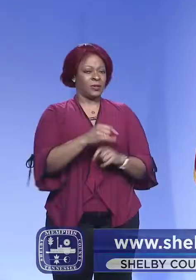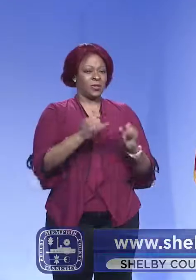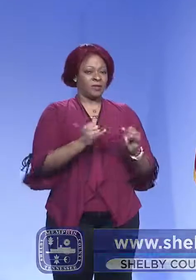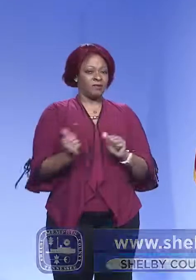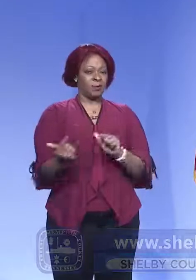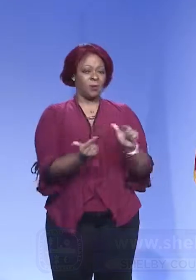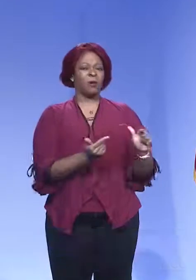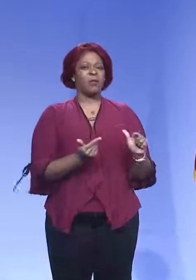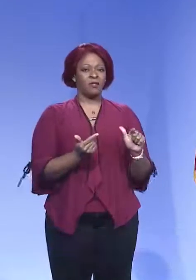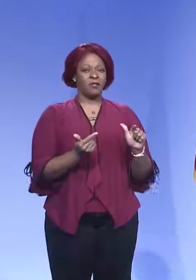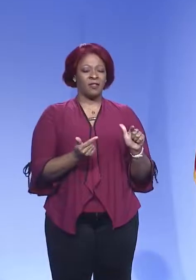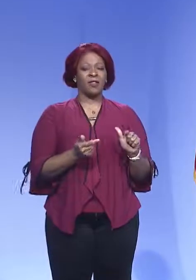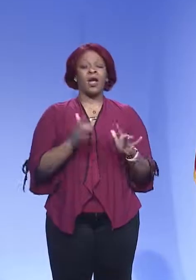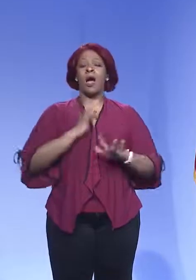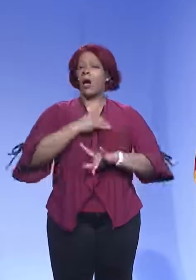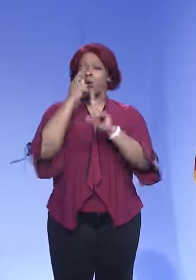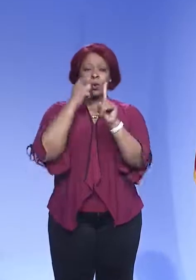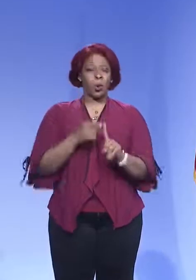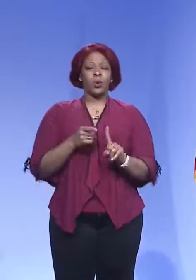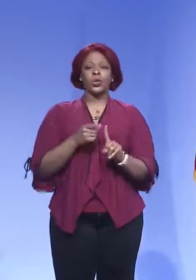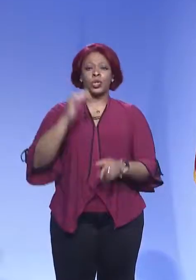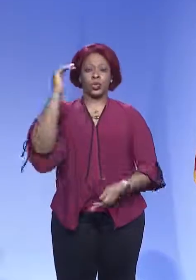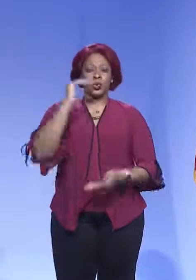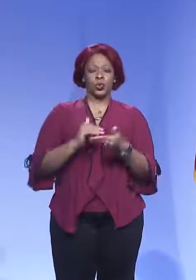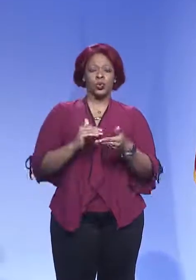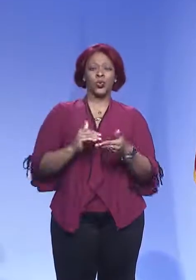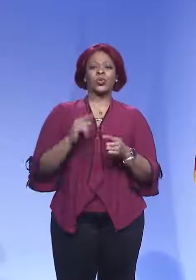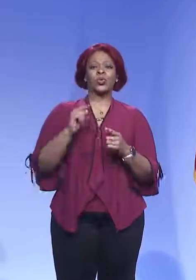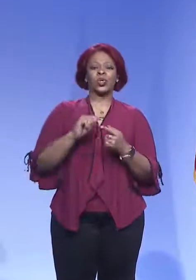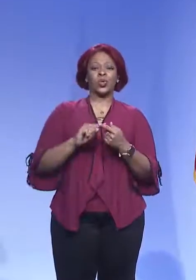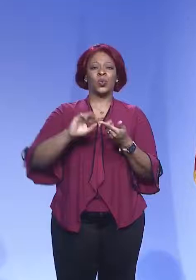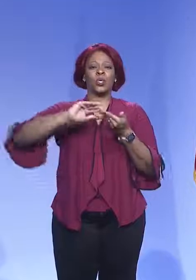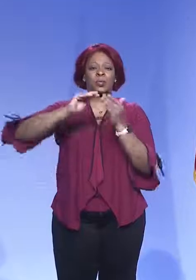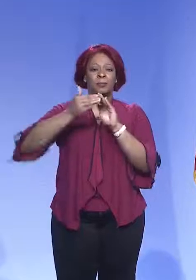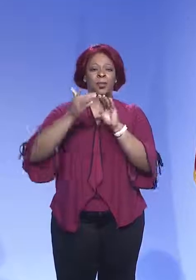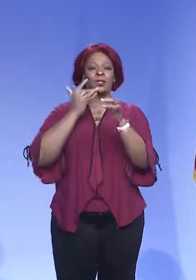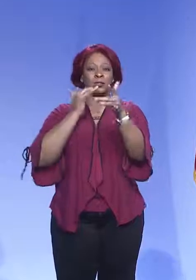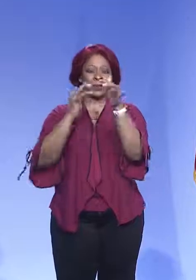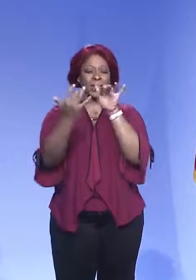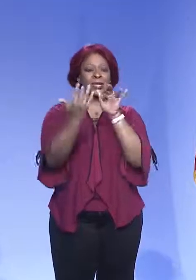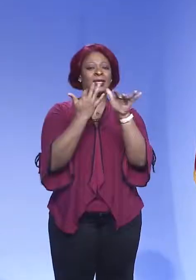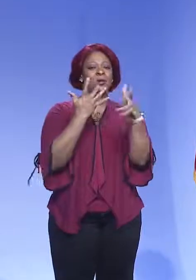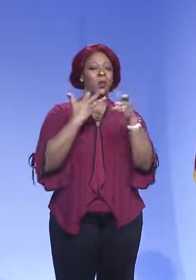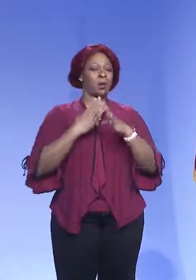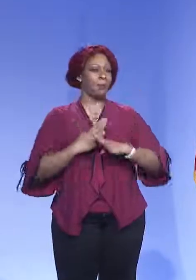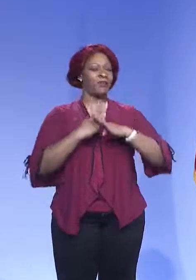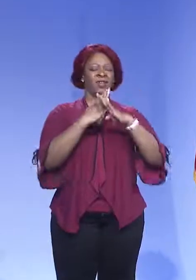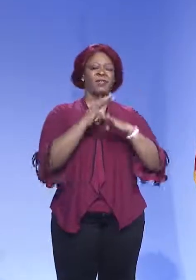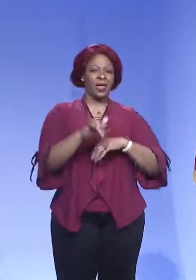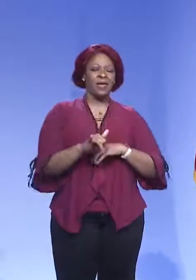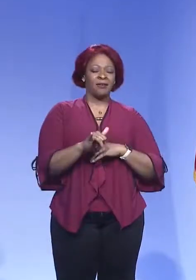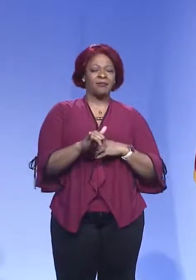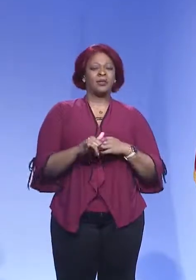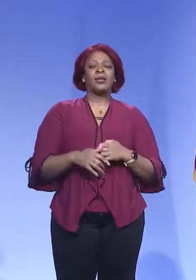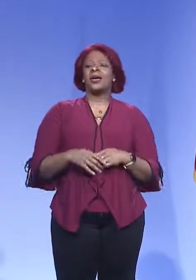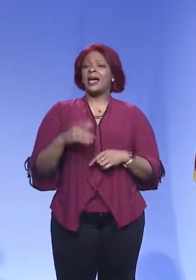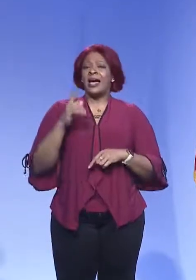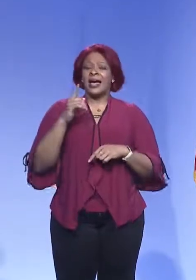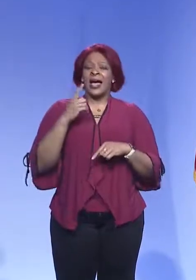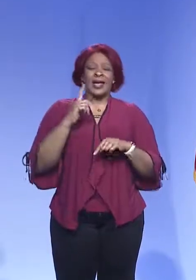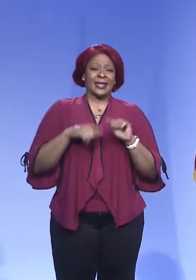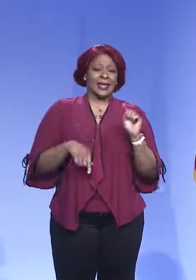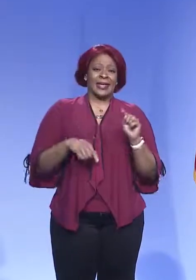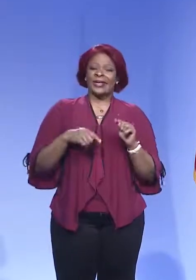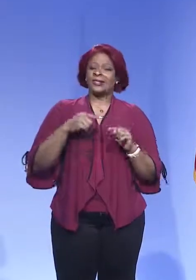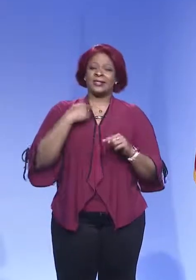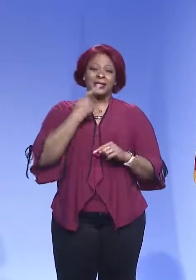individuals with the goal of reducing the likelihood of community transmission. I really can't underscore